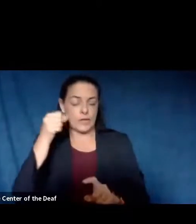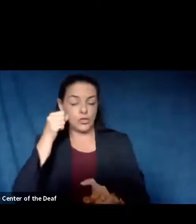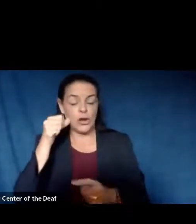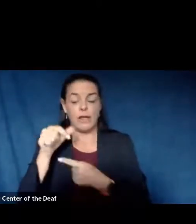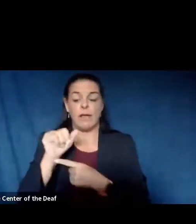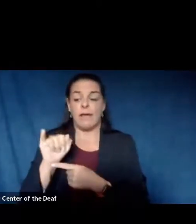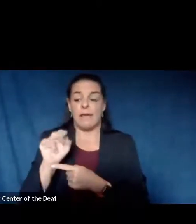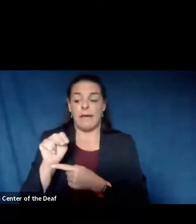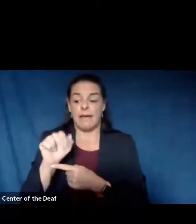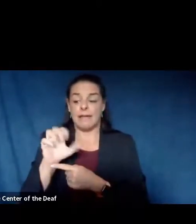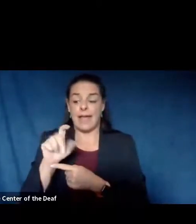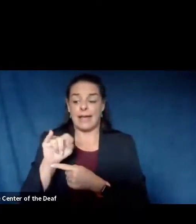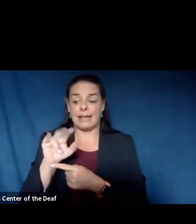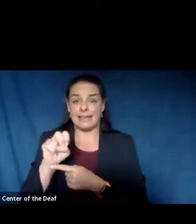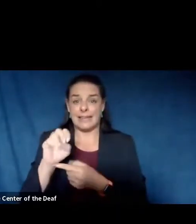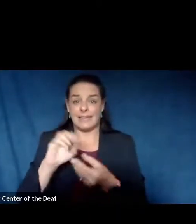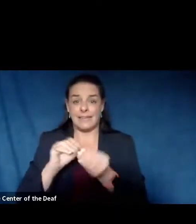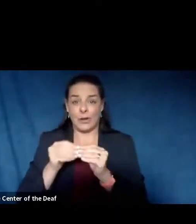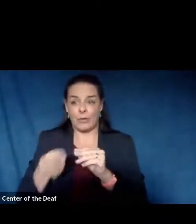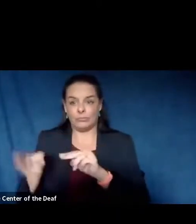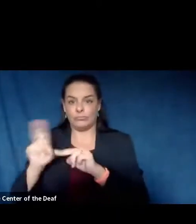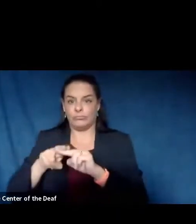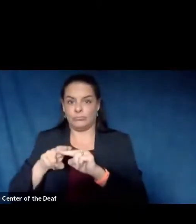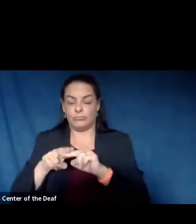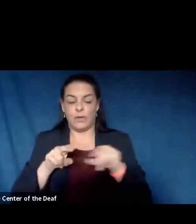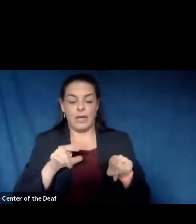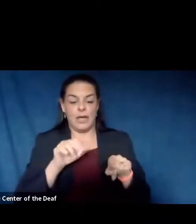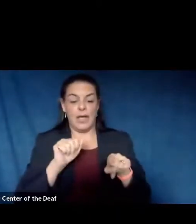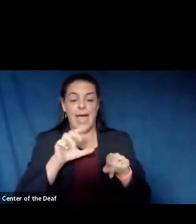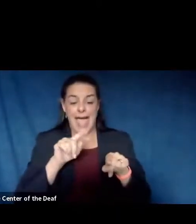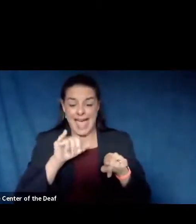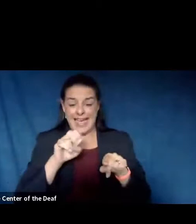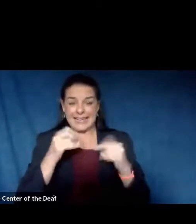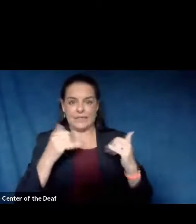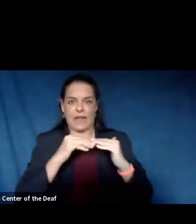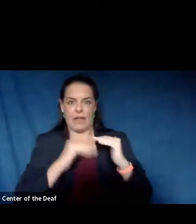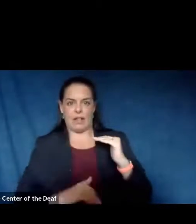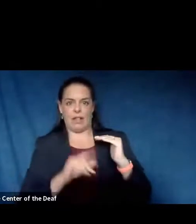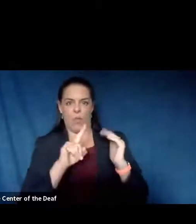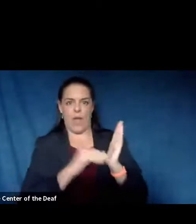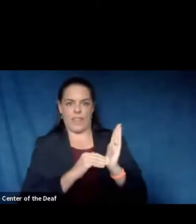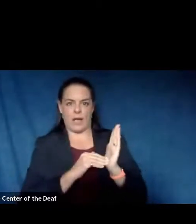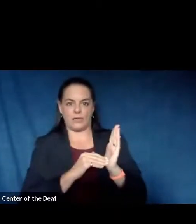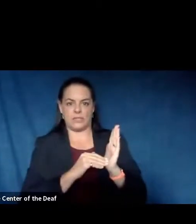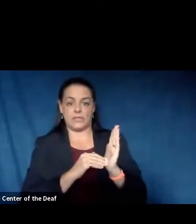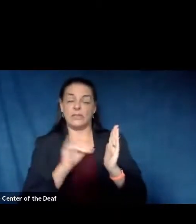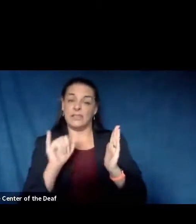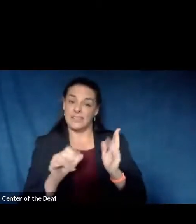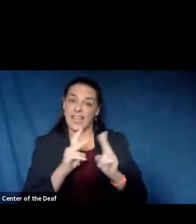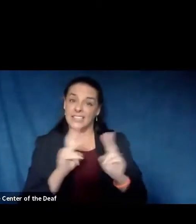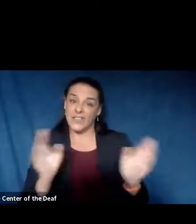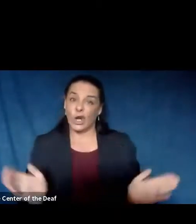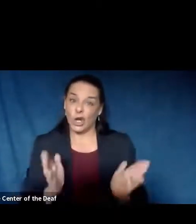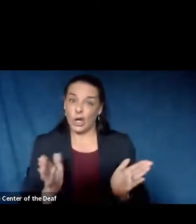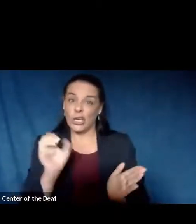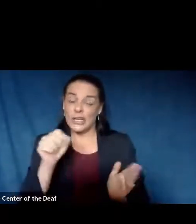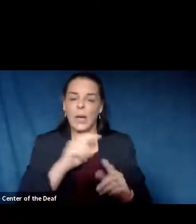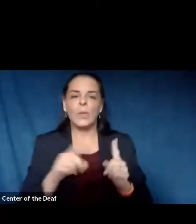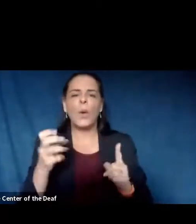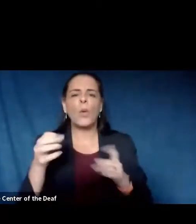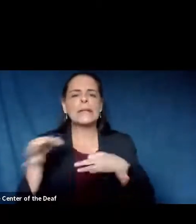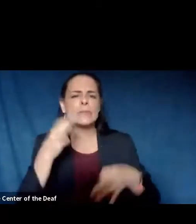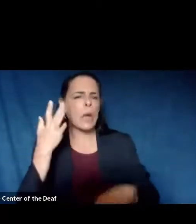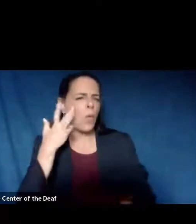cases increased, and our active cases are now below 1,000. That is very encouraging, but we want to explain why